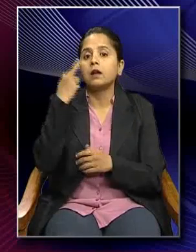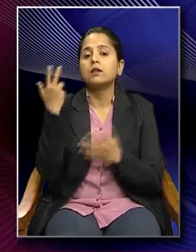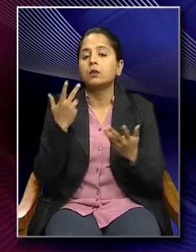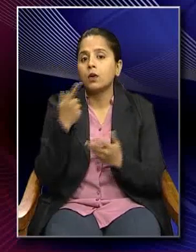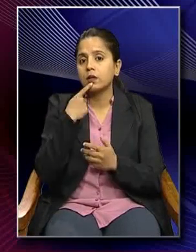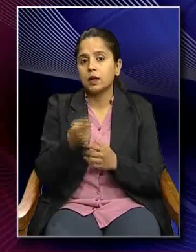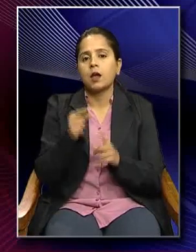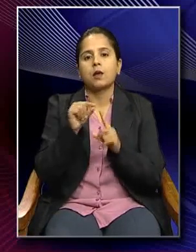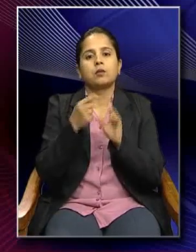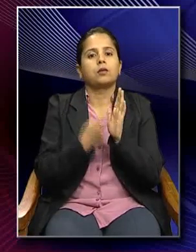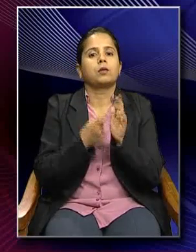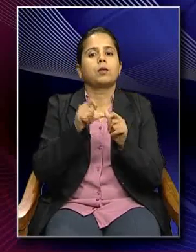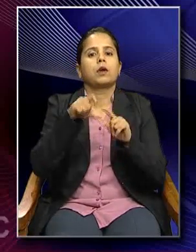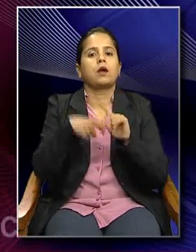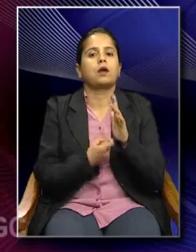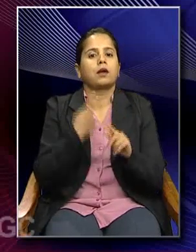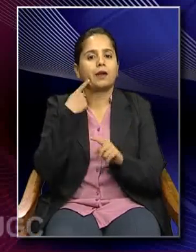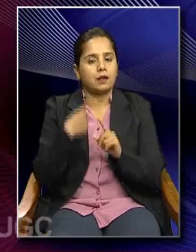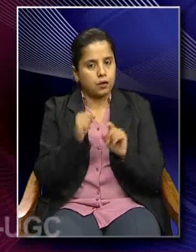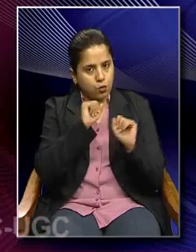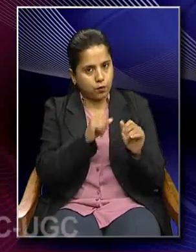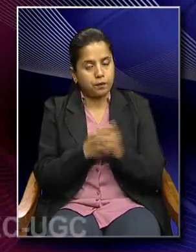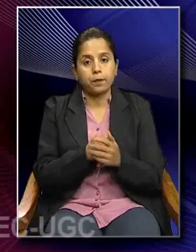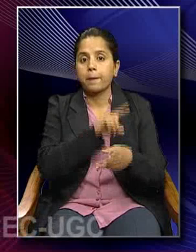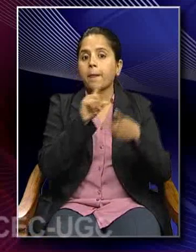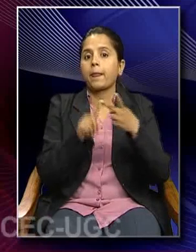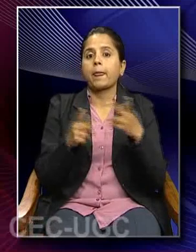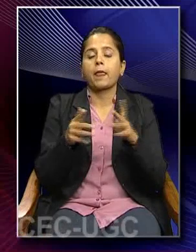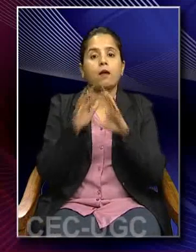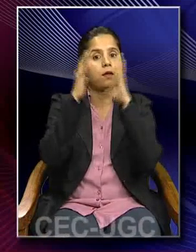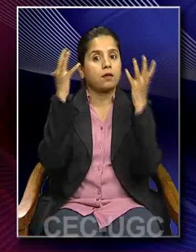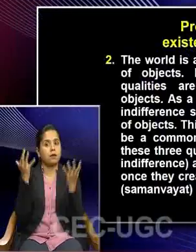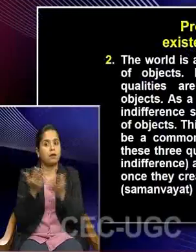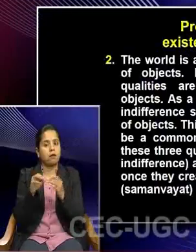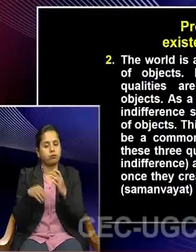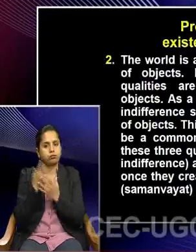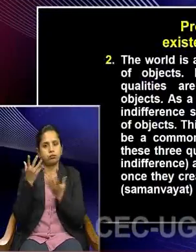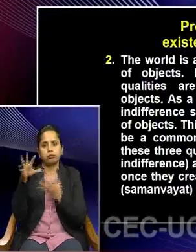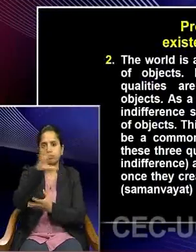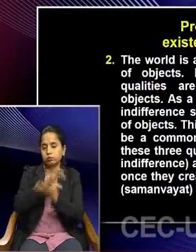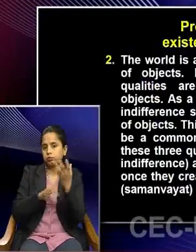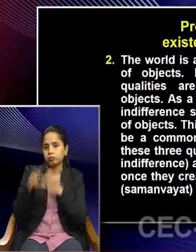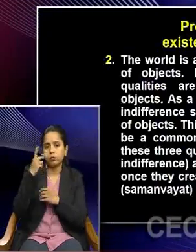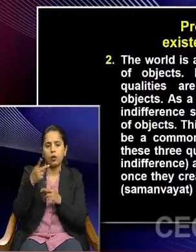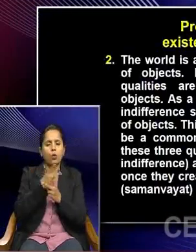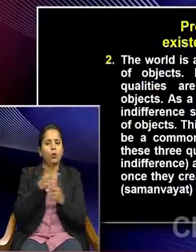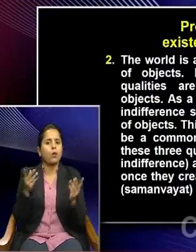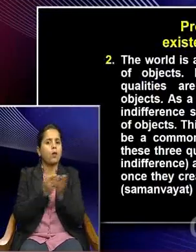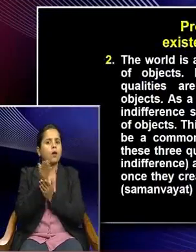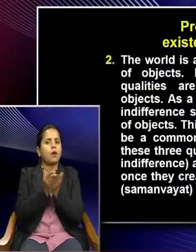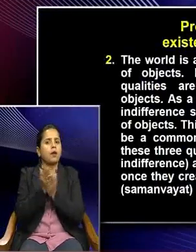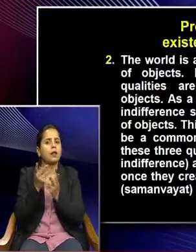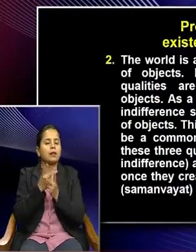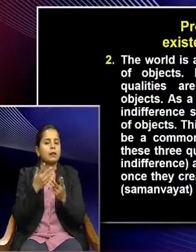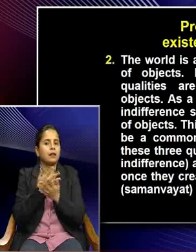the Prakriti. The second is that world is an amalgam of all varieties of